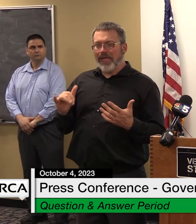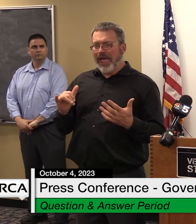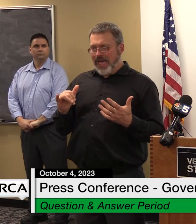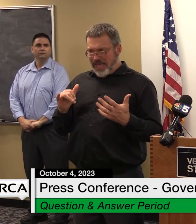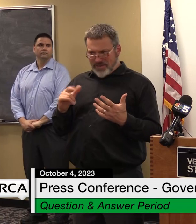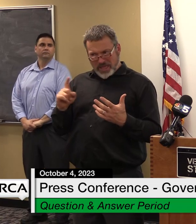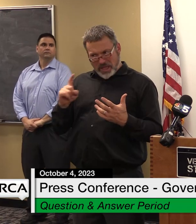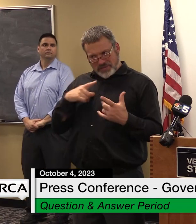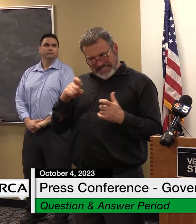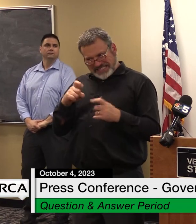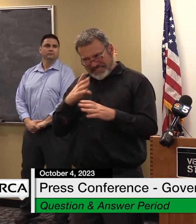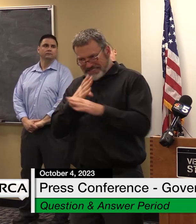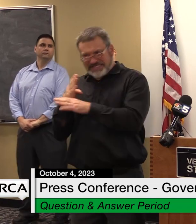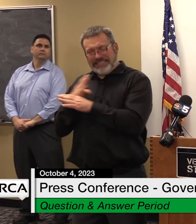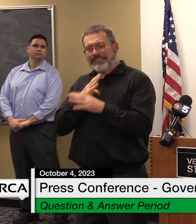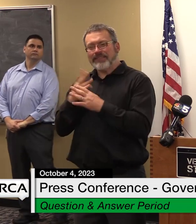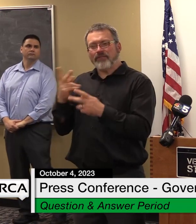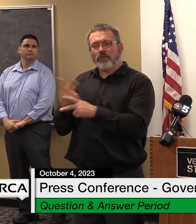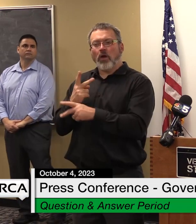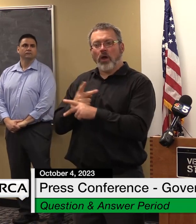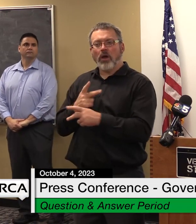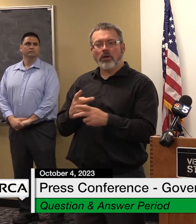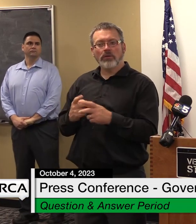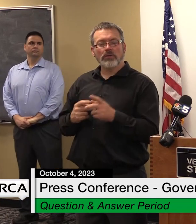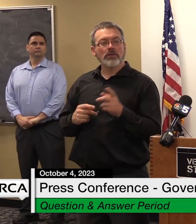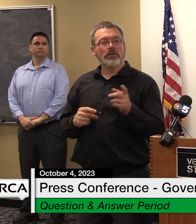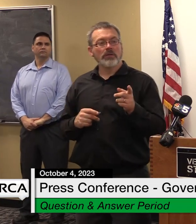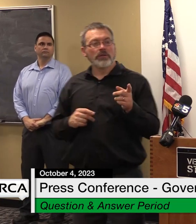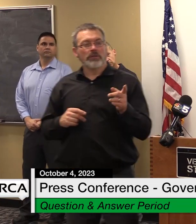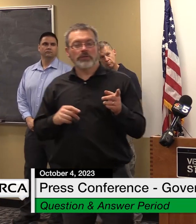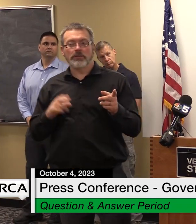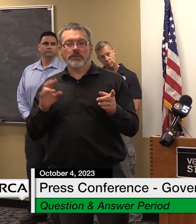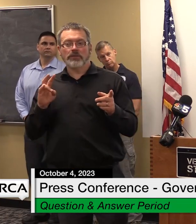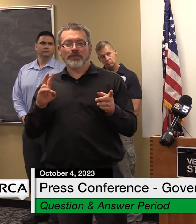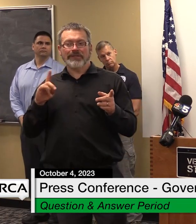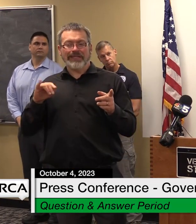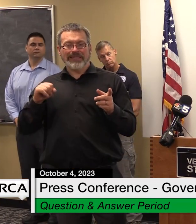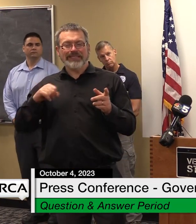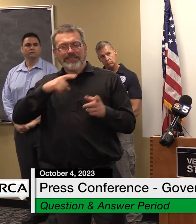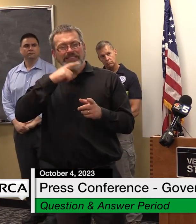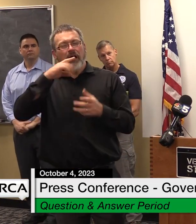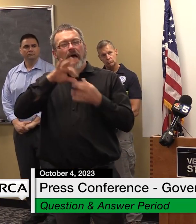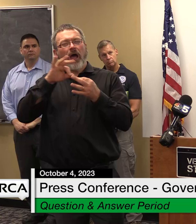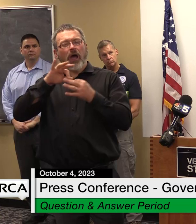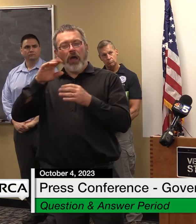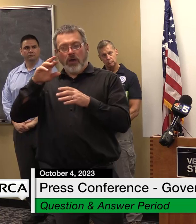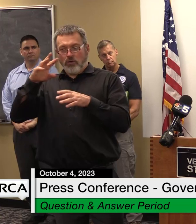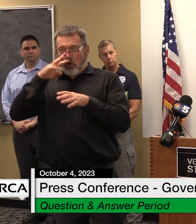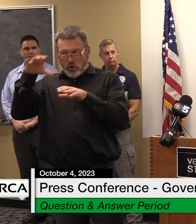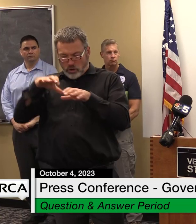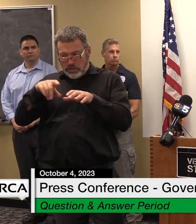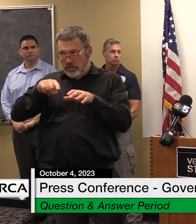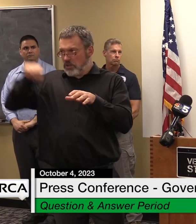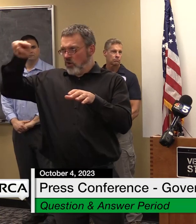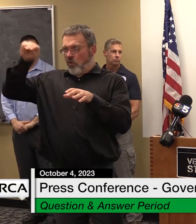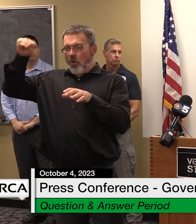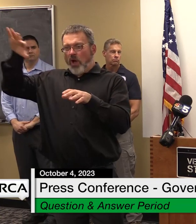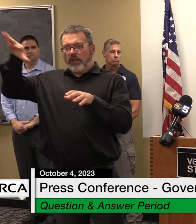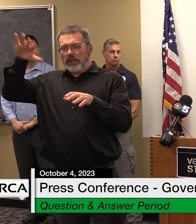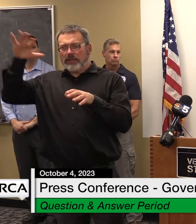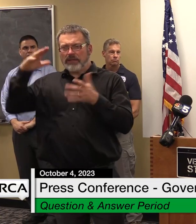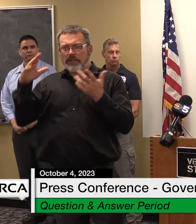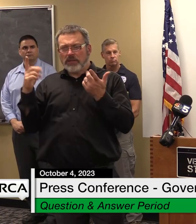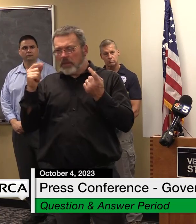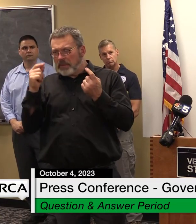I understand your explanation about the need to go upstream and find ways for that water to be diffused and so the energy to be spread